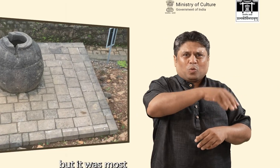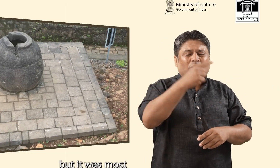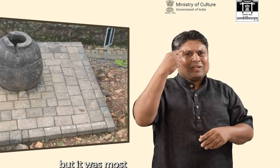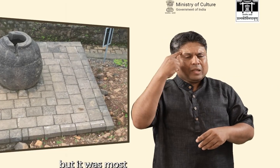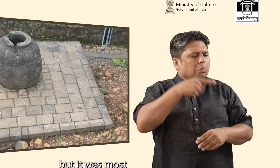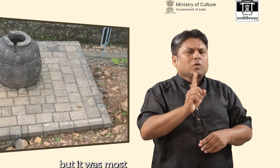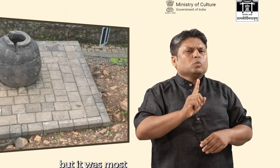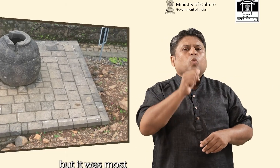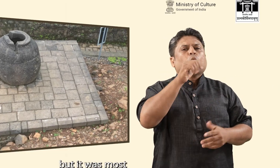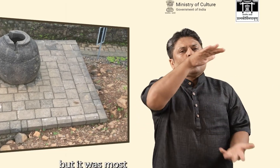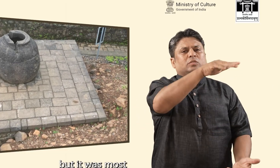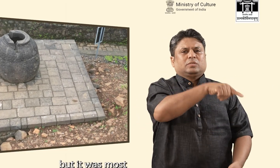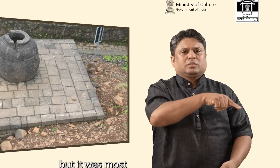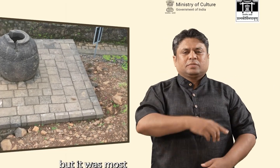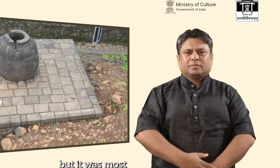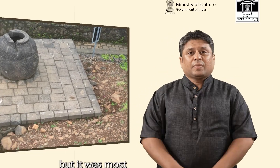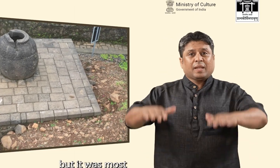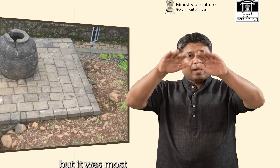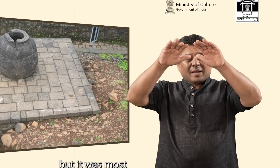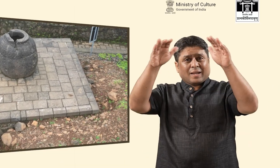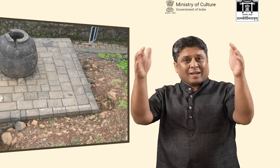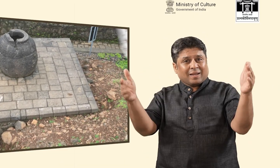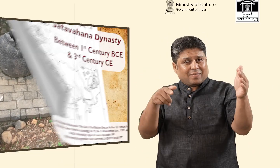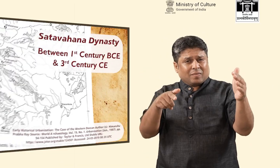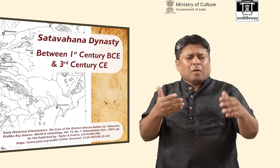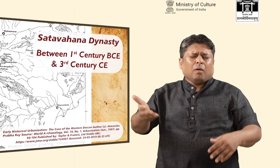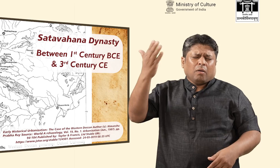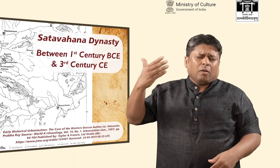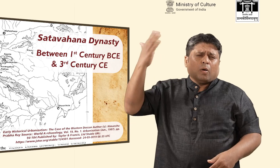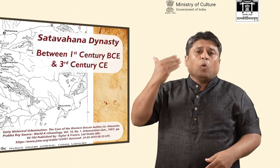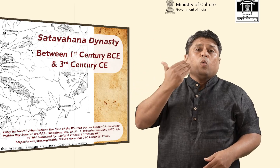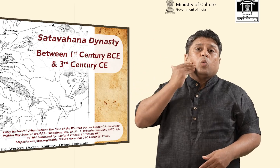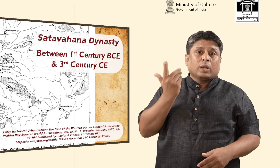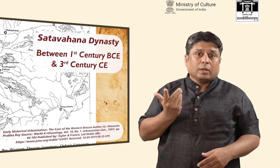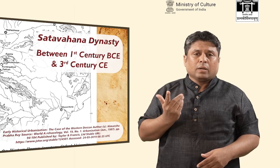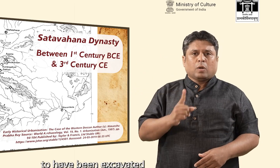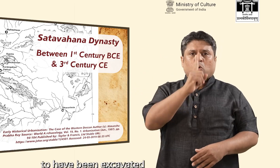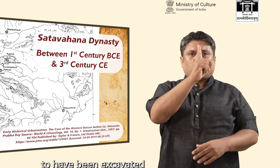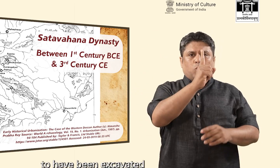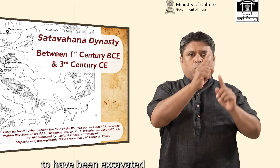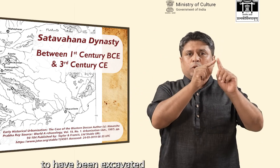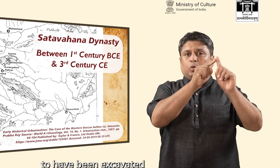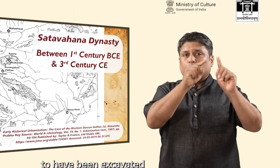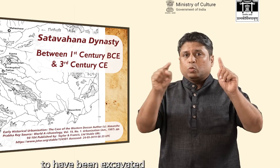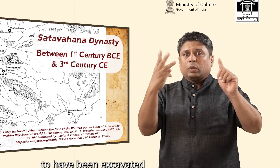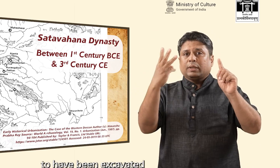but it was most likely used to store water. The cave is believed to have been excavated during the rule